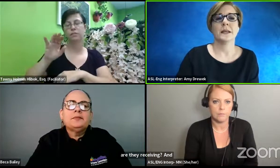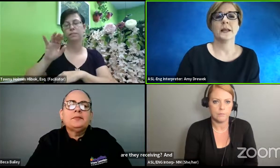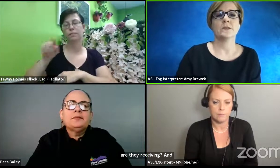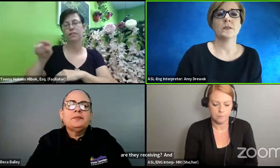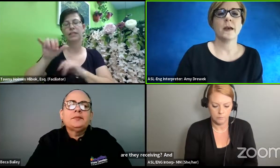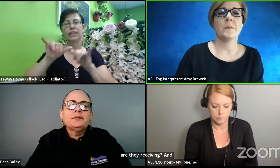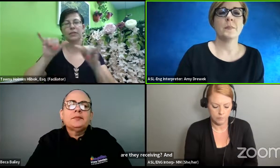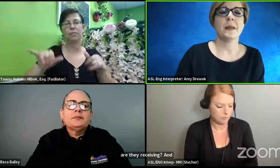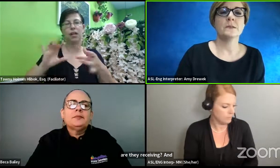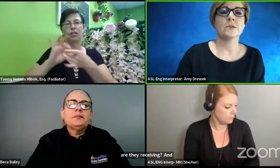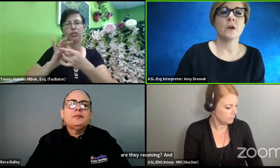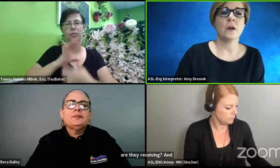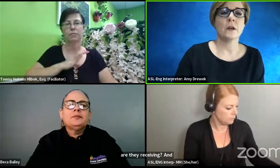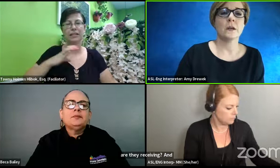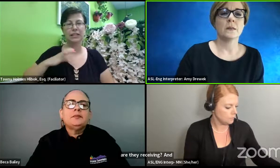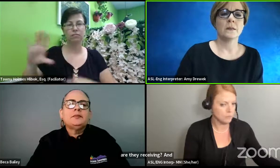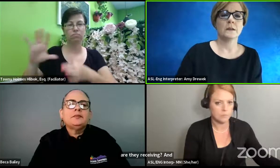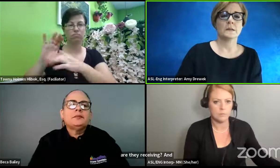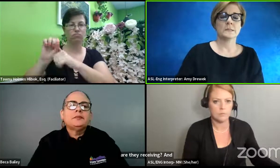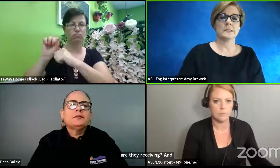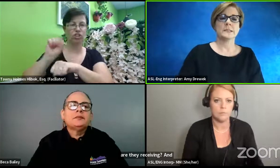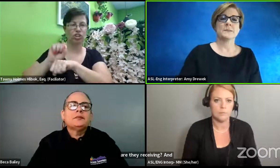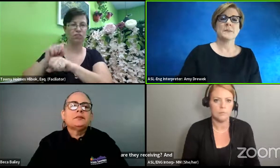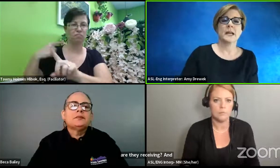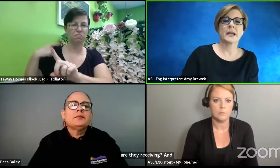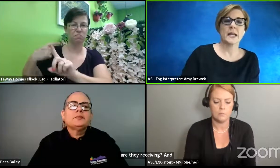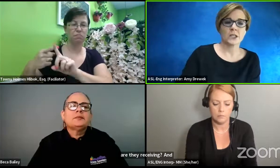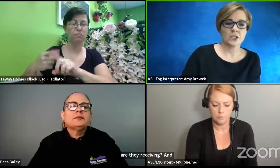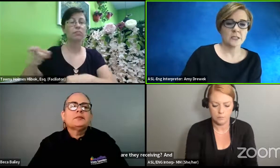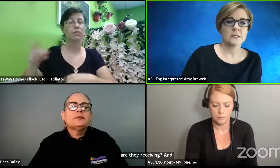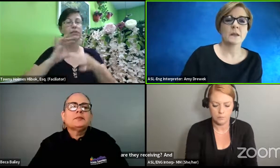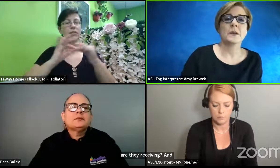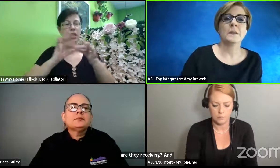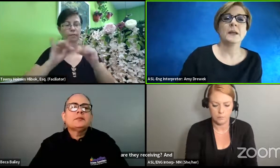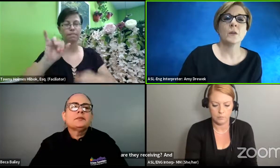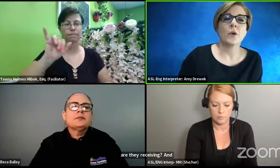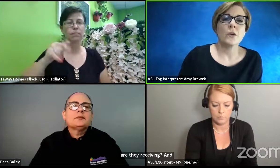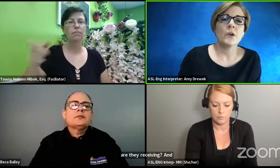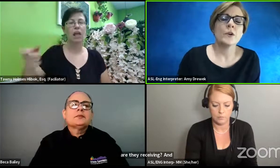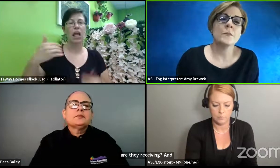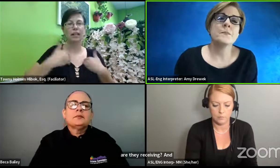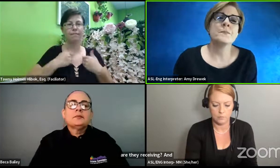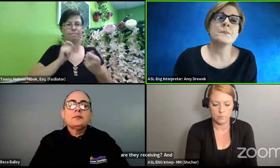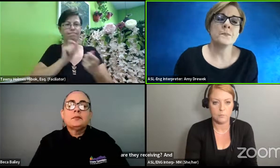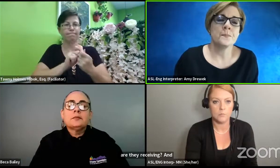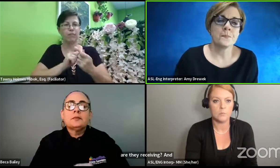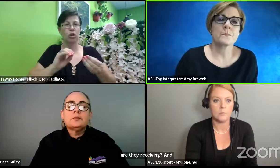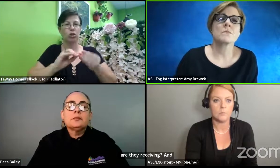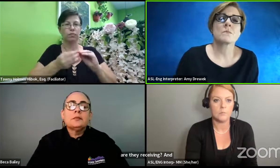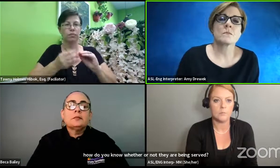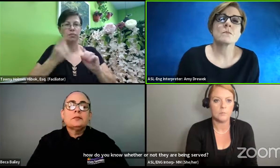I'm happy to answer that based on the Systematic Connections Subcommittee work.